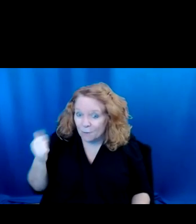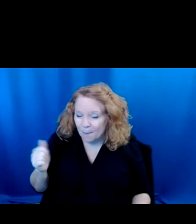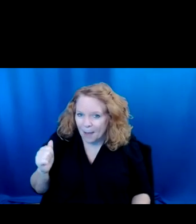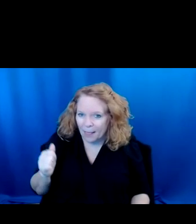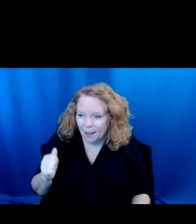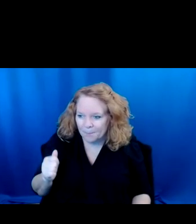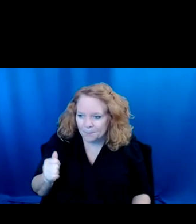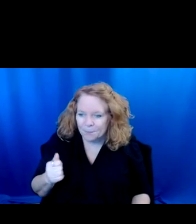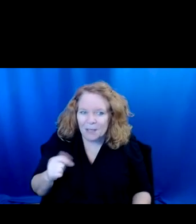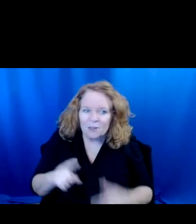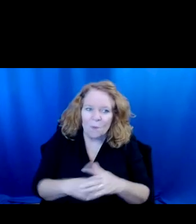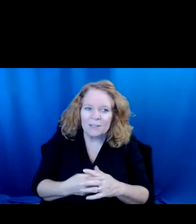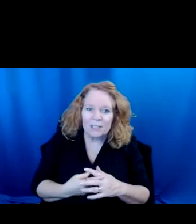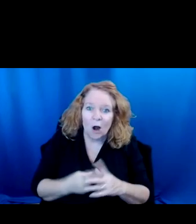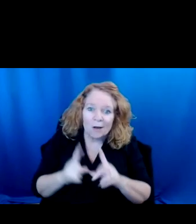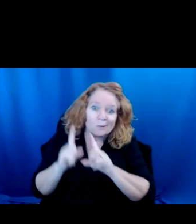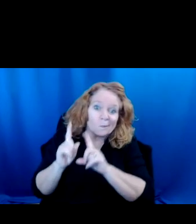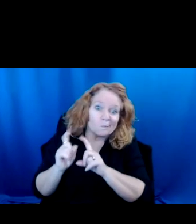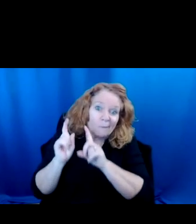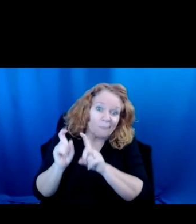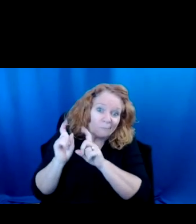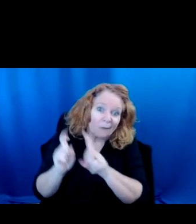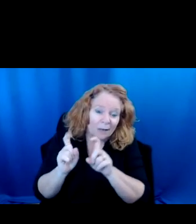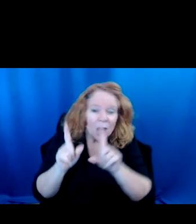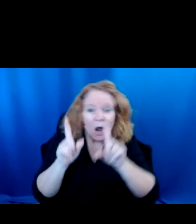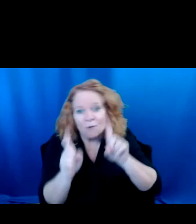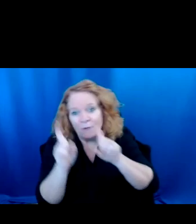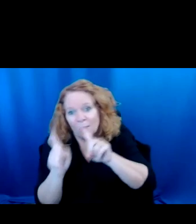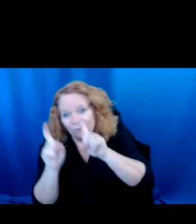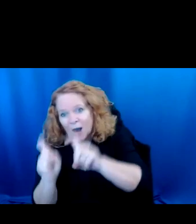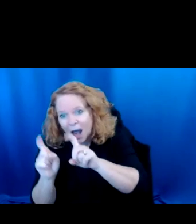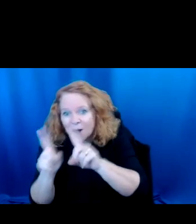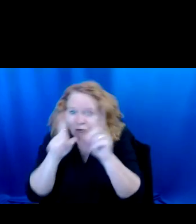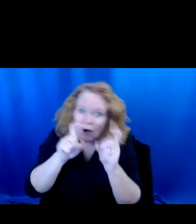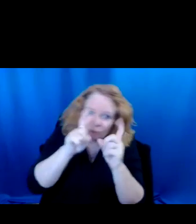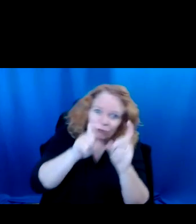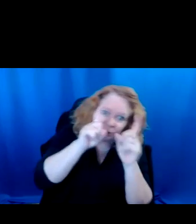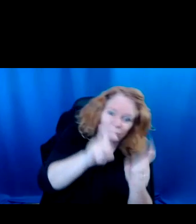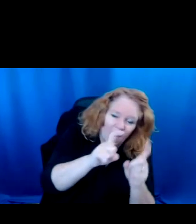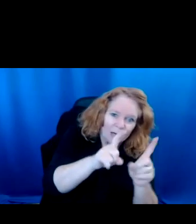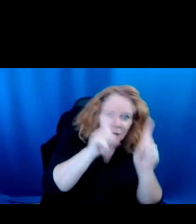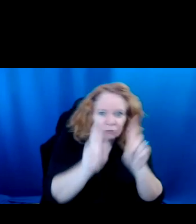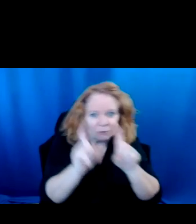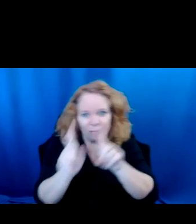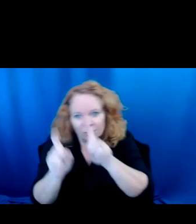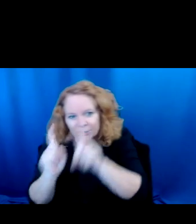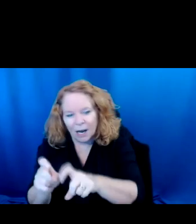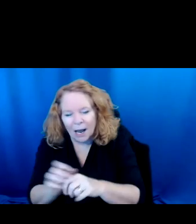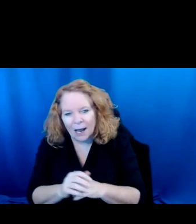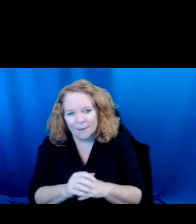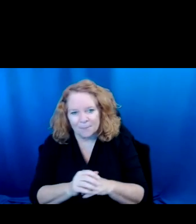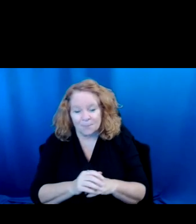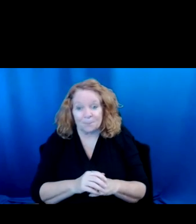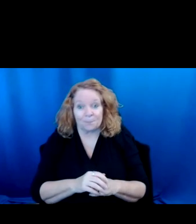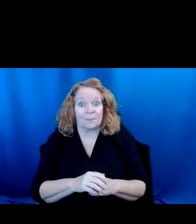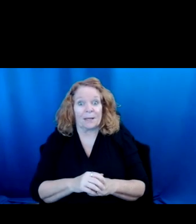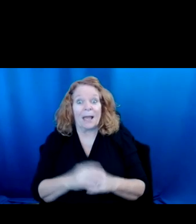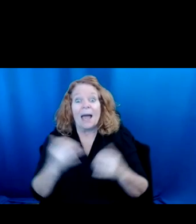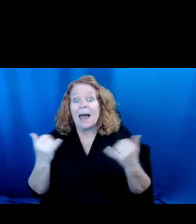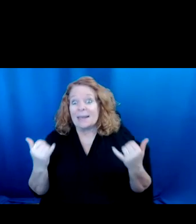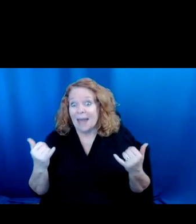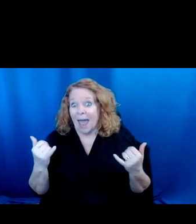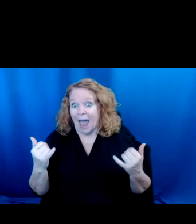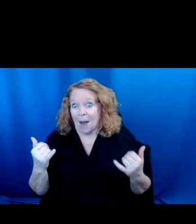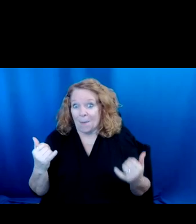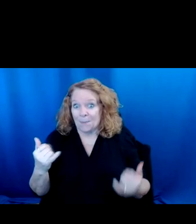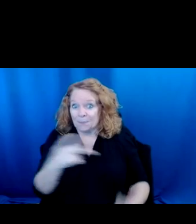to run, run, run, run, run, run, run, run, run, run, run, run along the path. Now, Princess